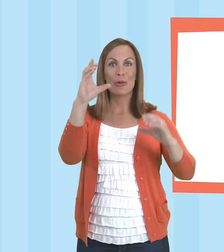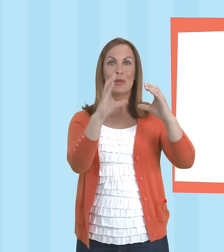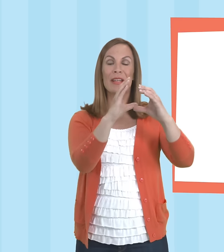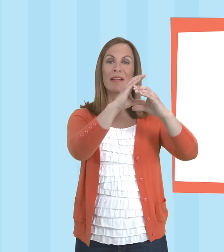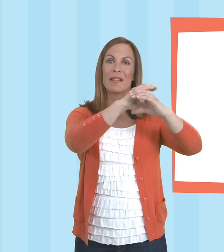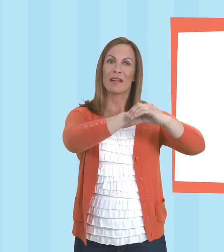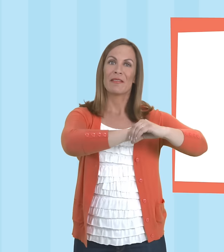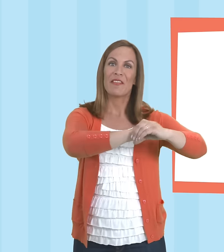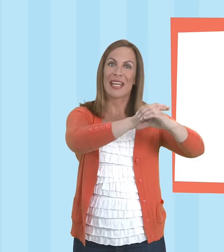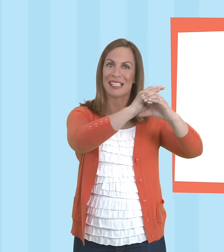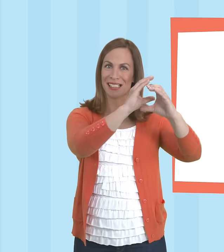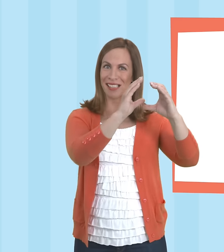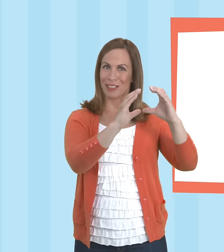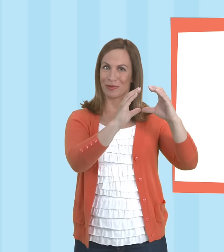Moon phases.